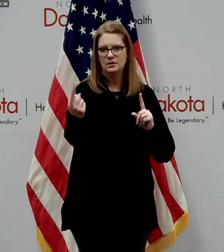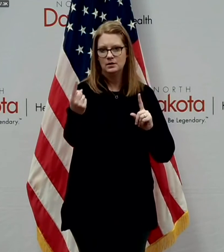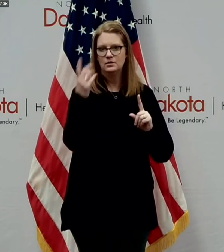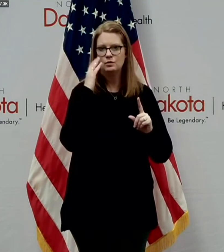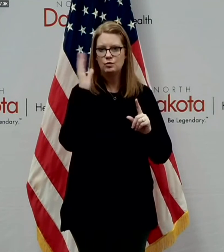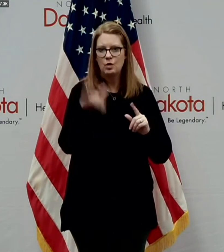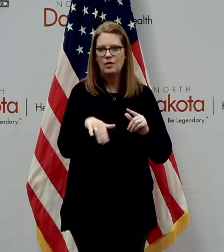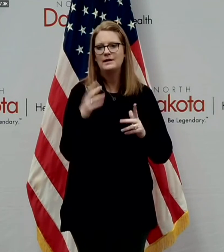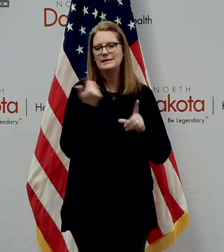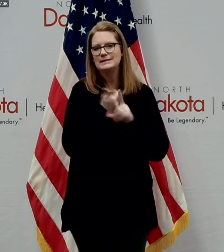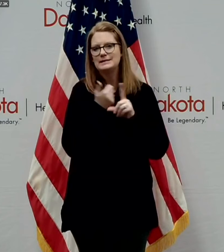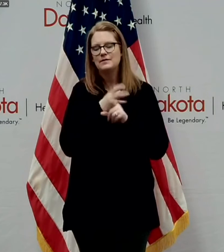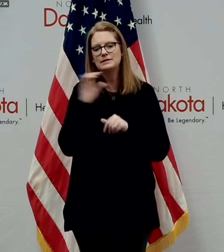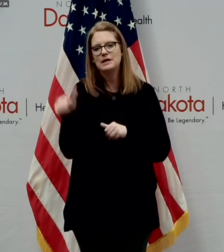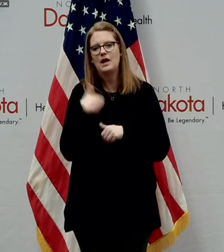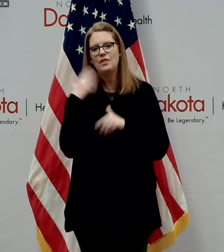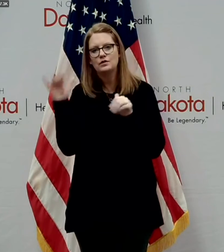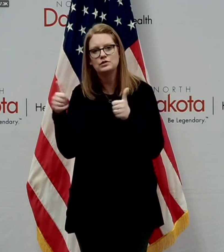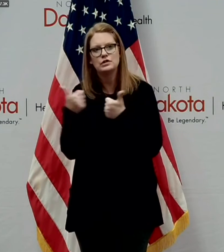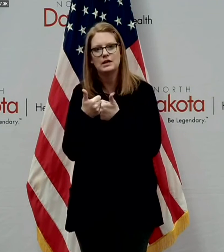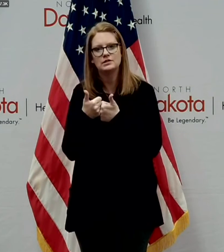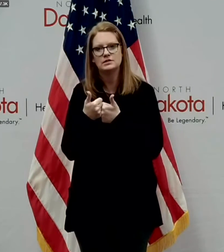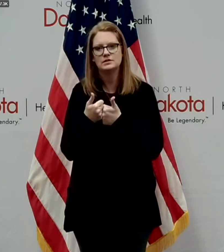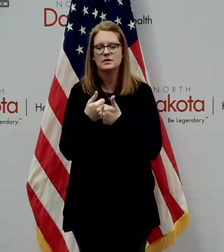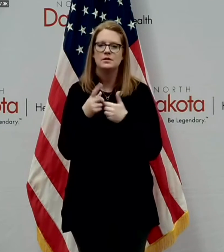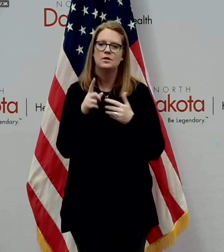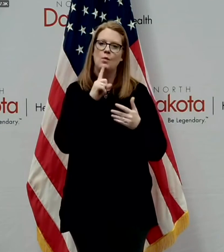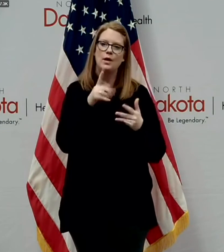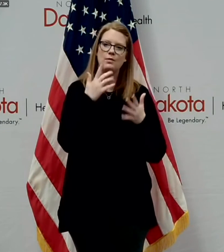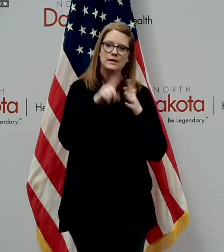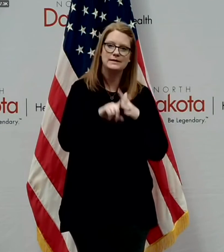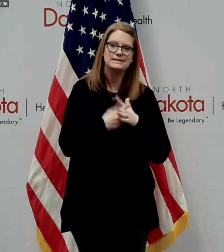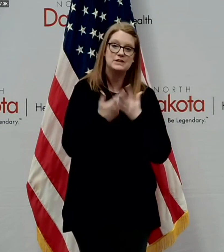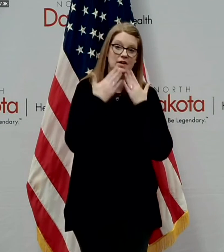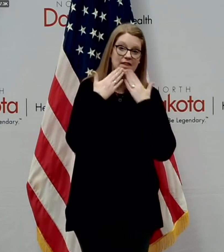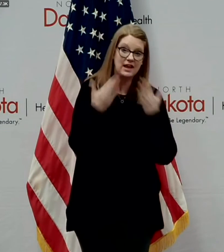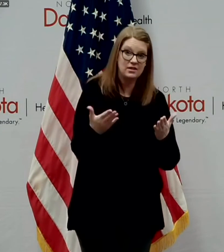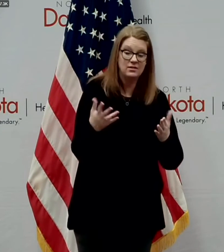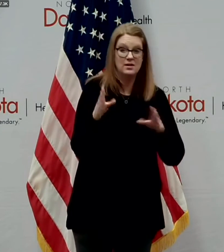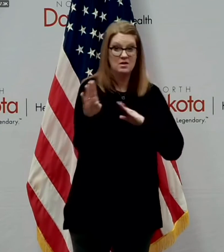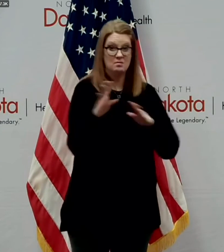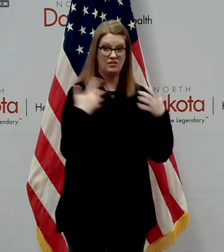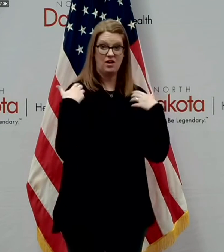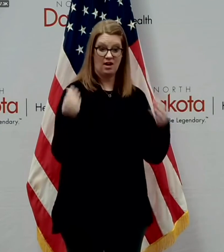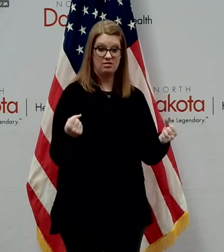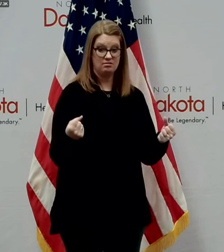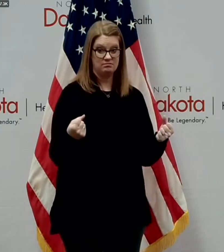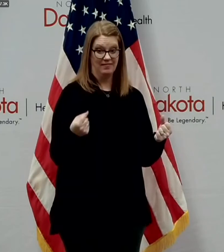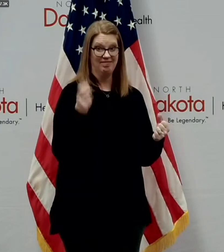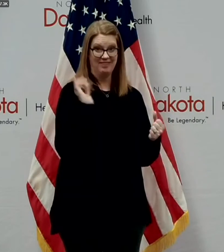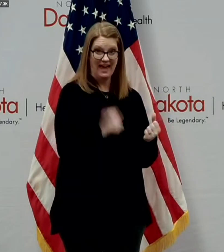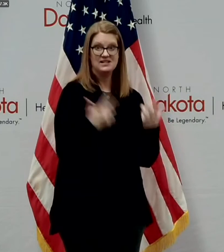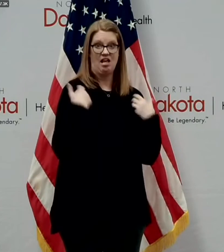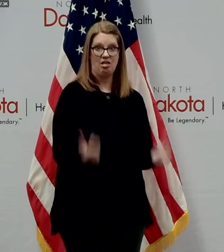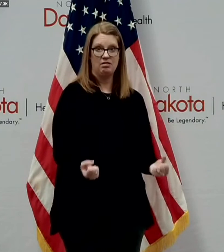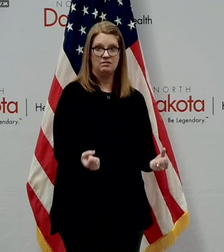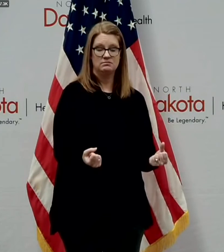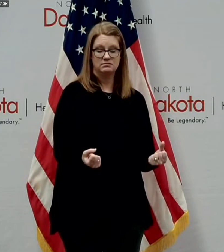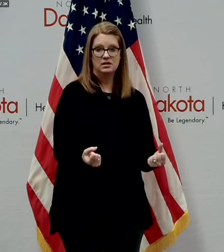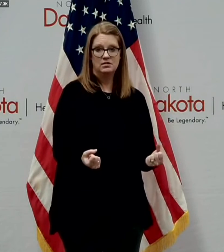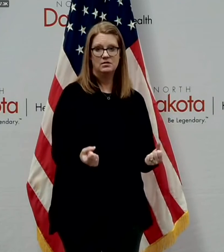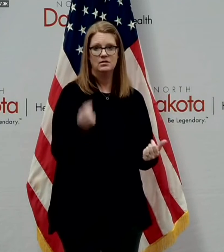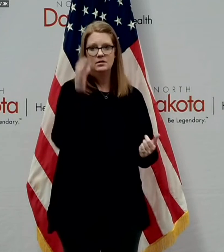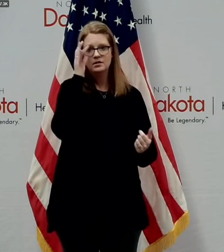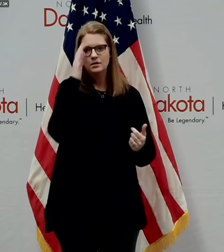other challenges, but I want to start off with some thank yous because behavioral health is health. I think sometimes we think of health